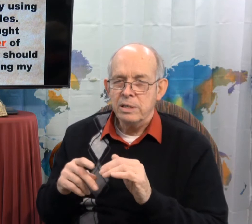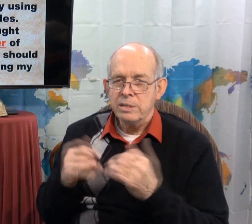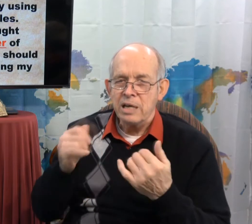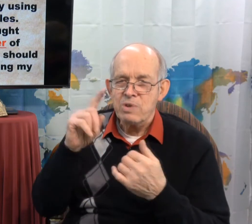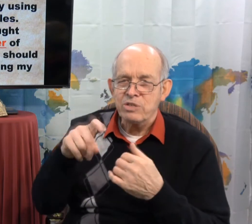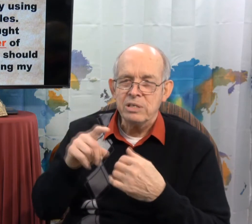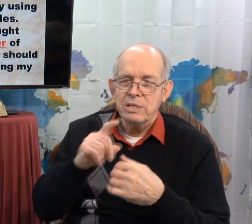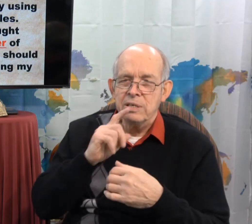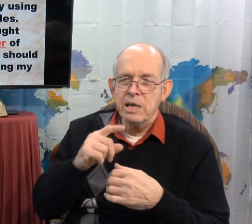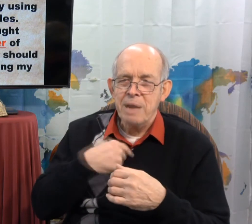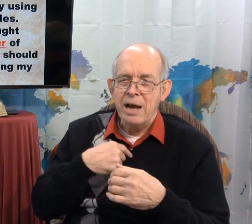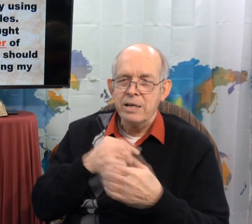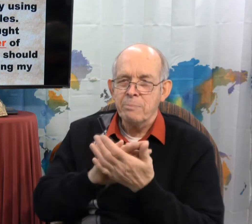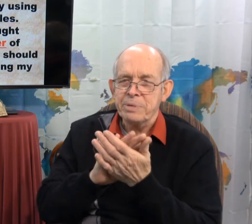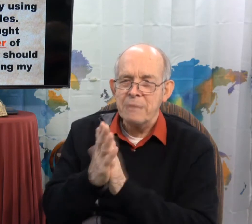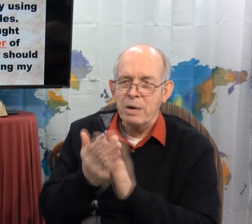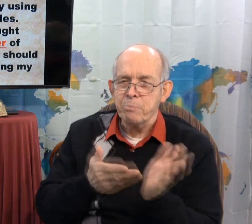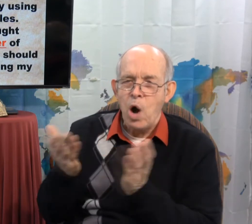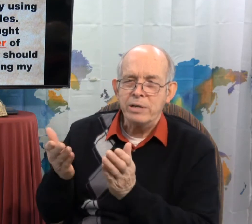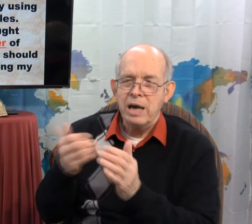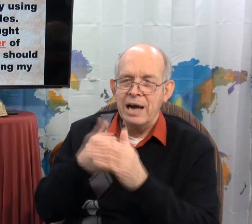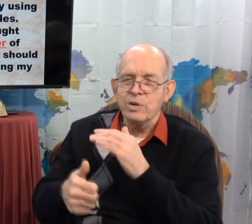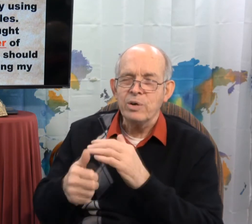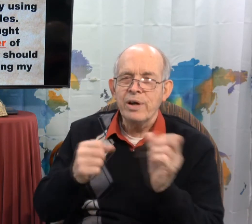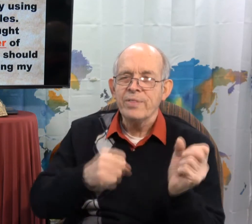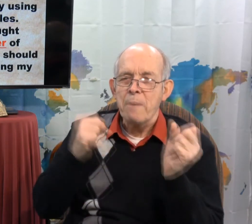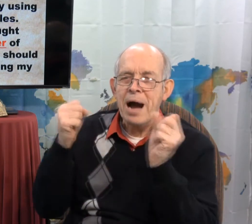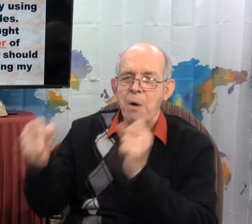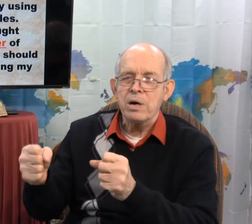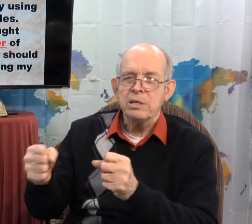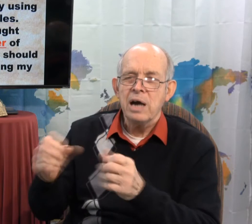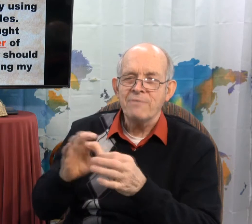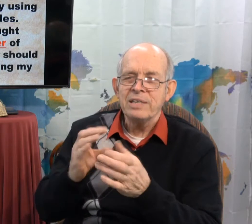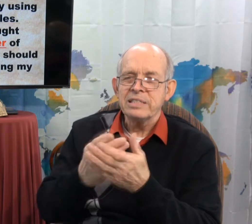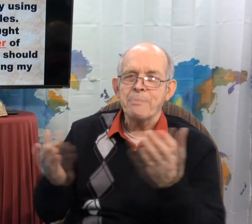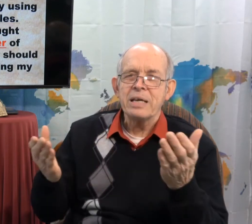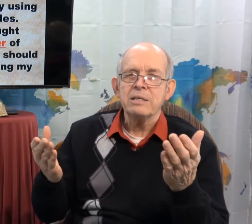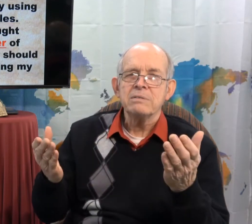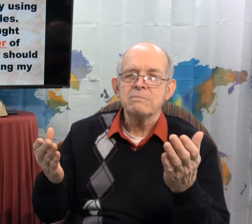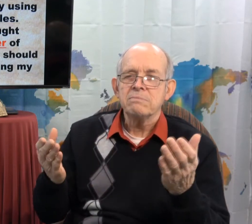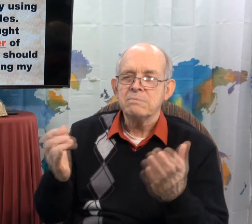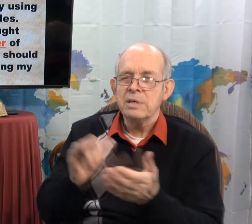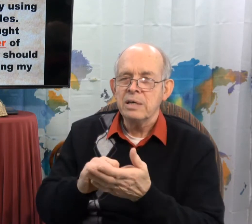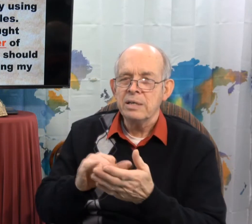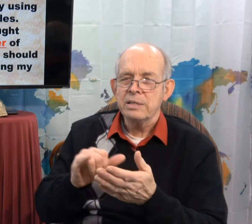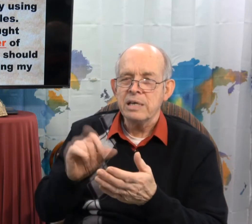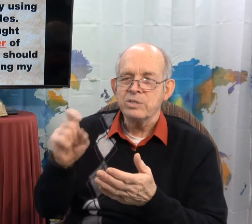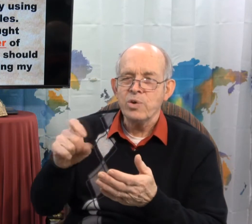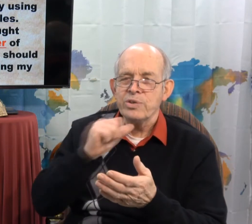That question is my being of God under the power of something that should not